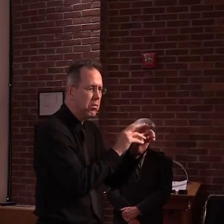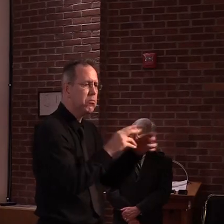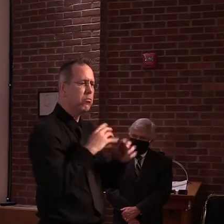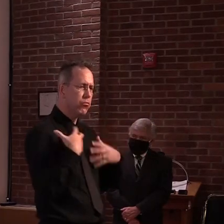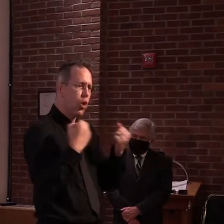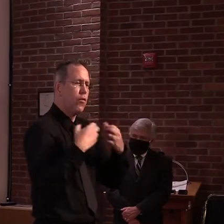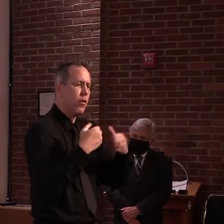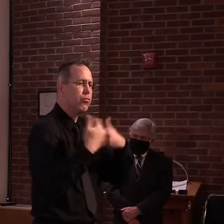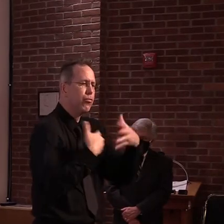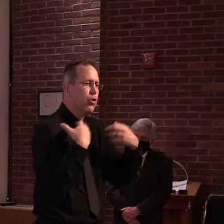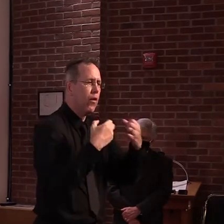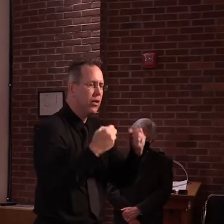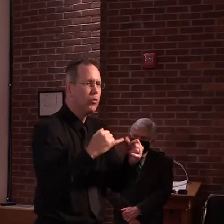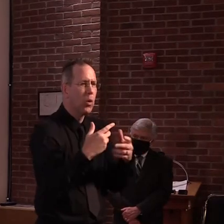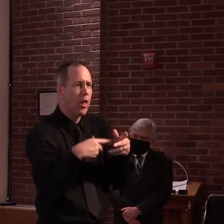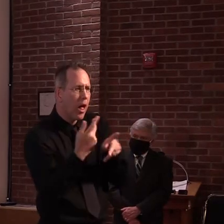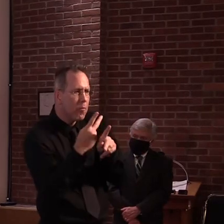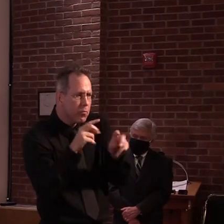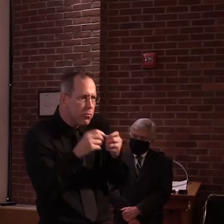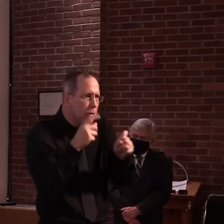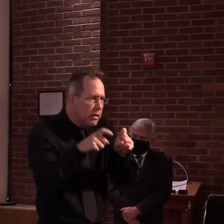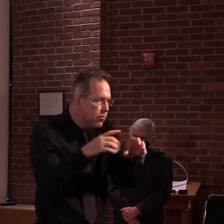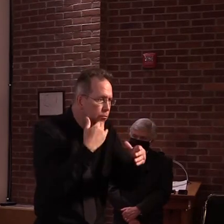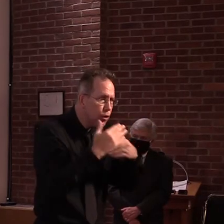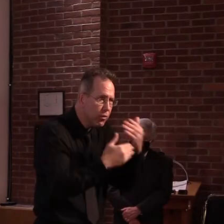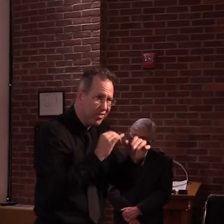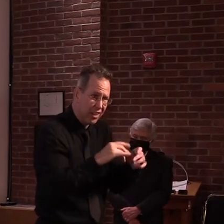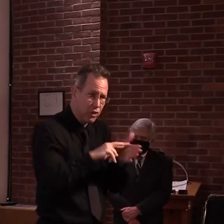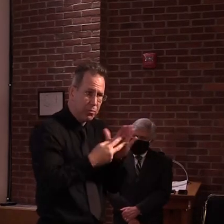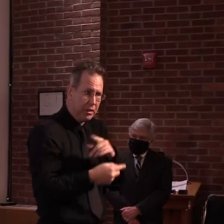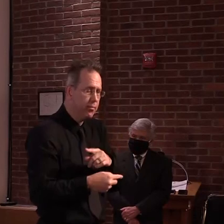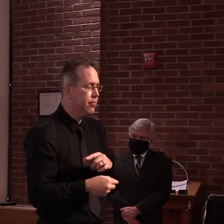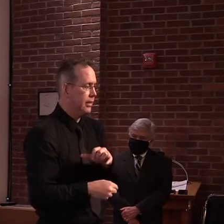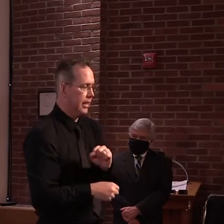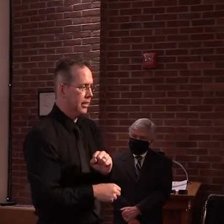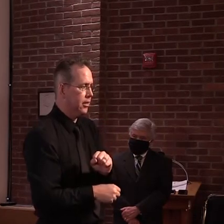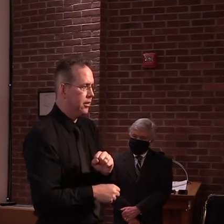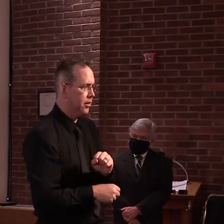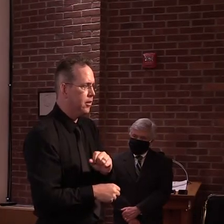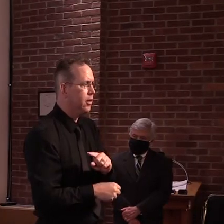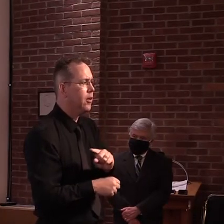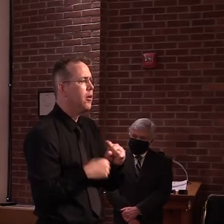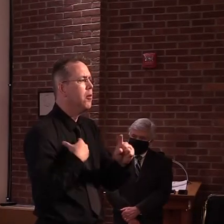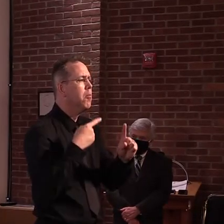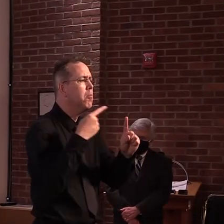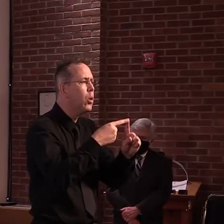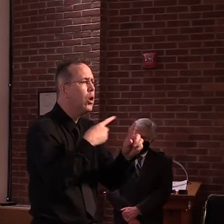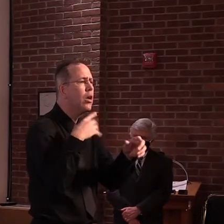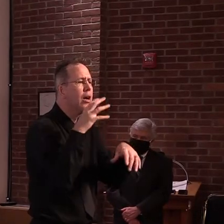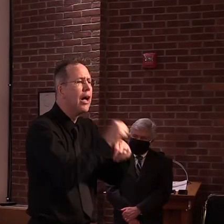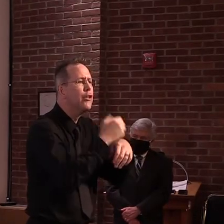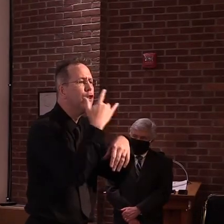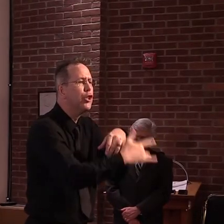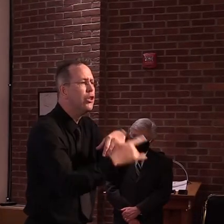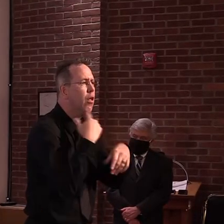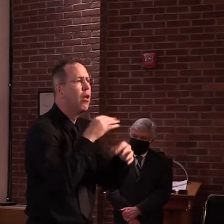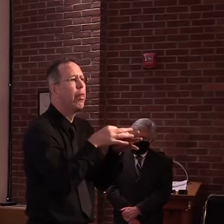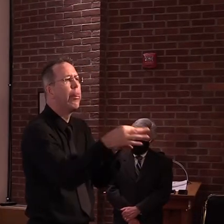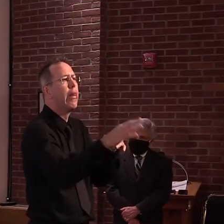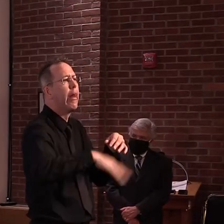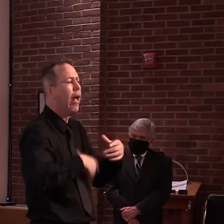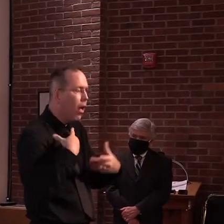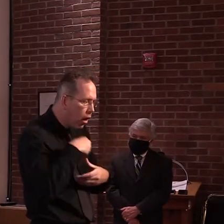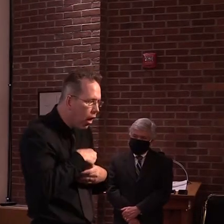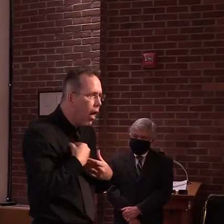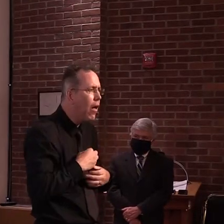asymptomatic or pre-symptomatic state, yet a positive test, of course, has been enhanced by our